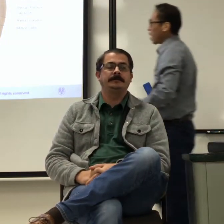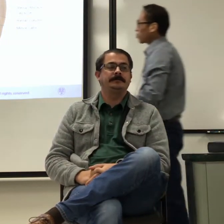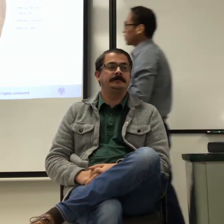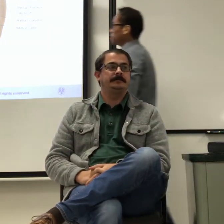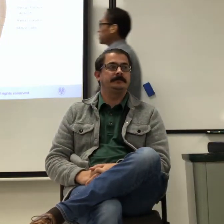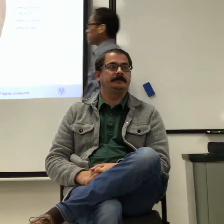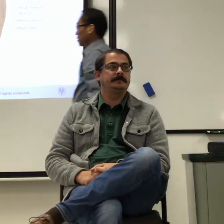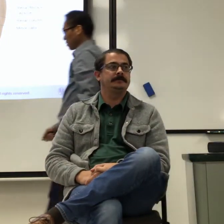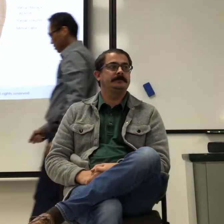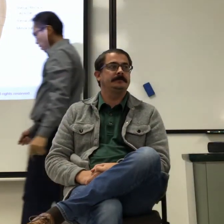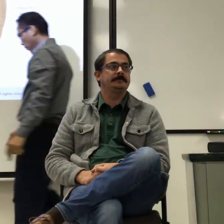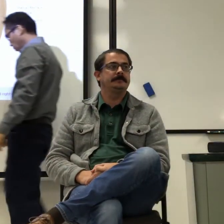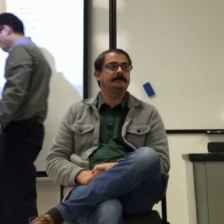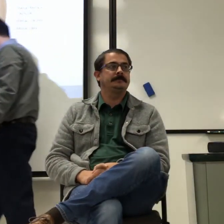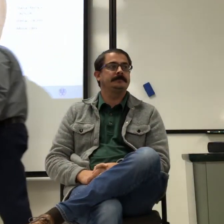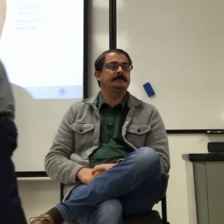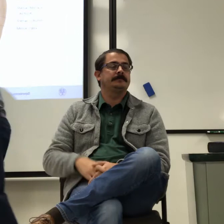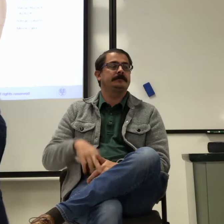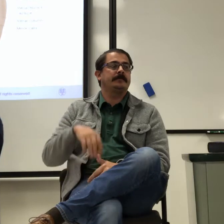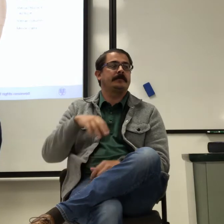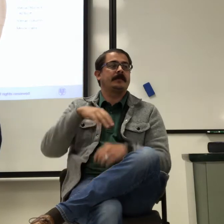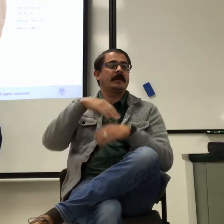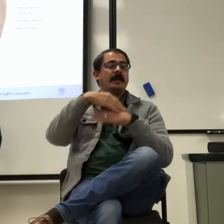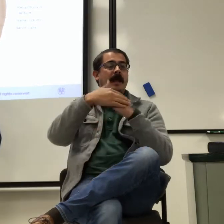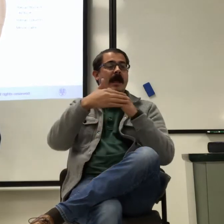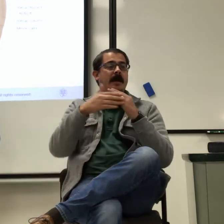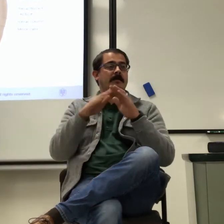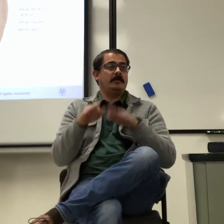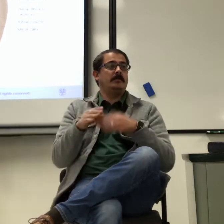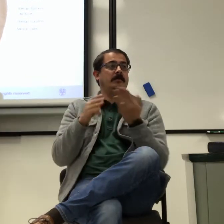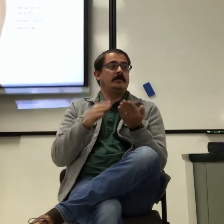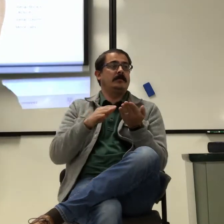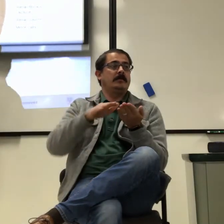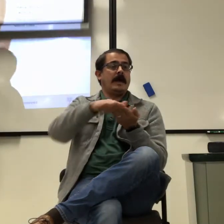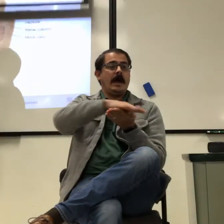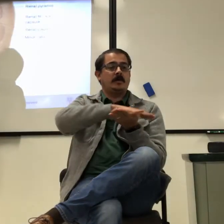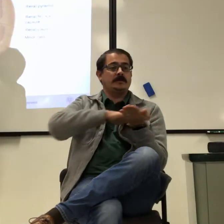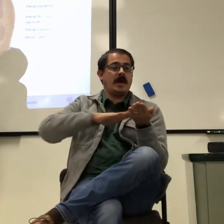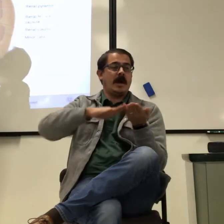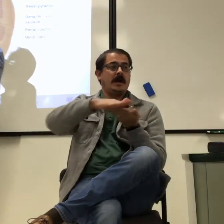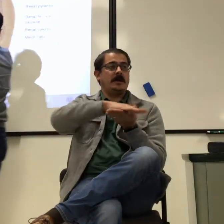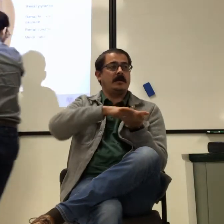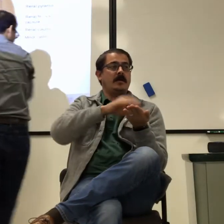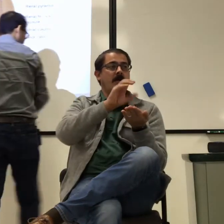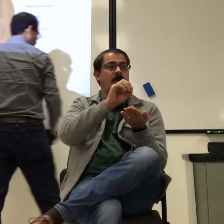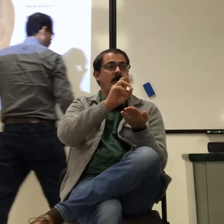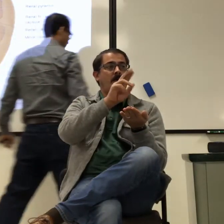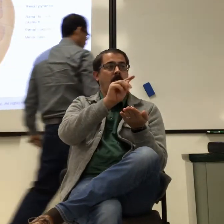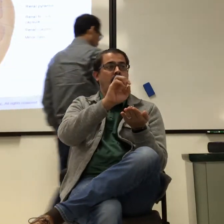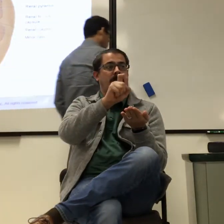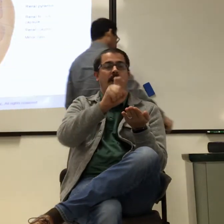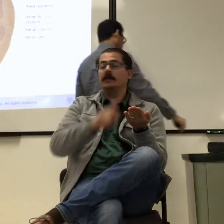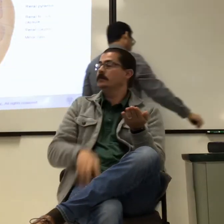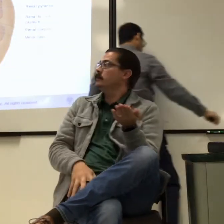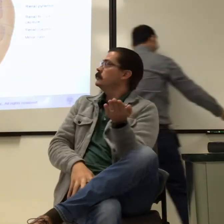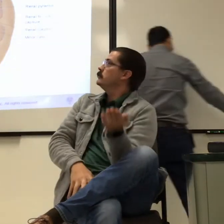The outer region, it's called the cortex. Let me see if I can trace over this, make it a little bit more clear.